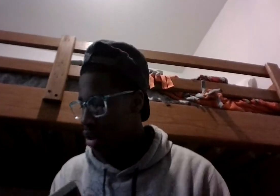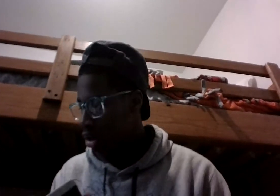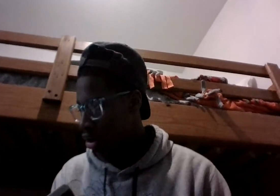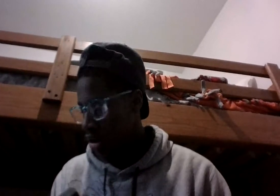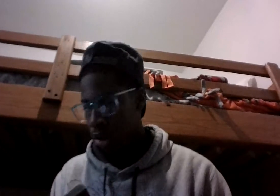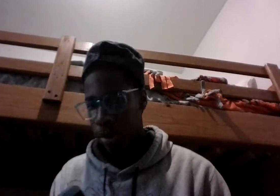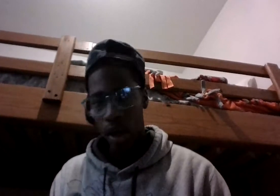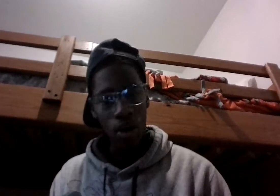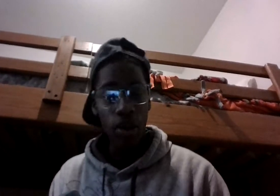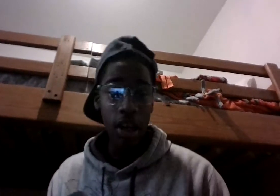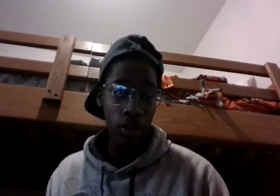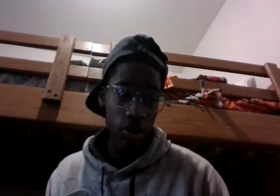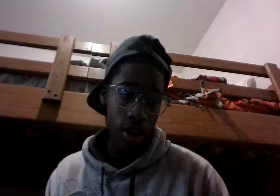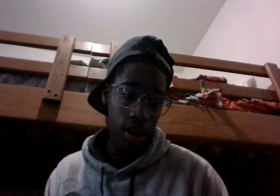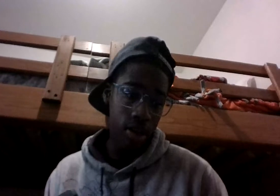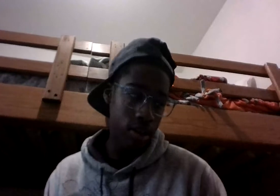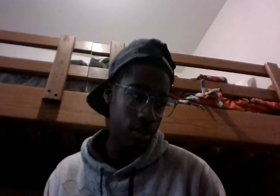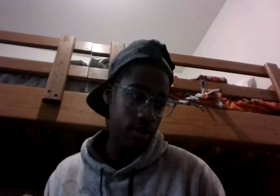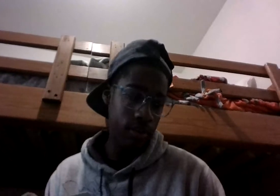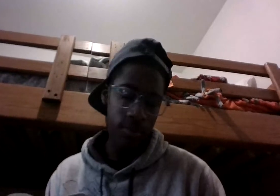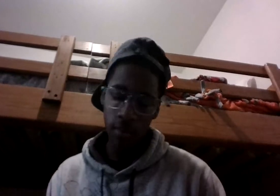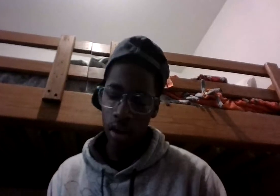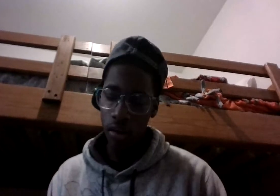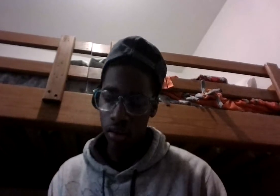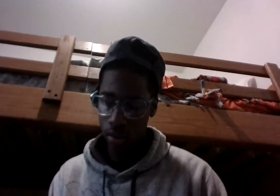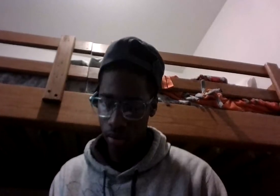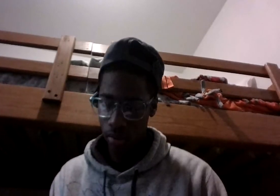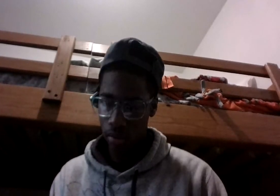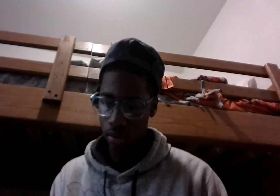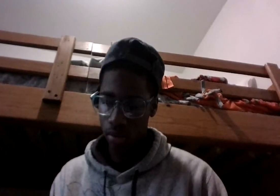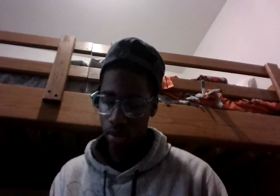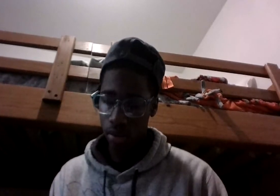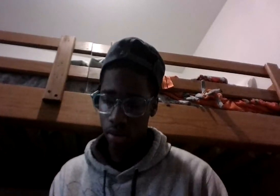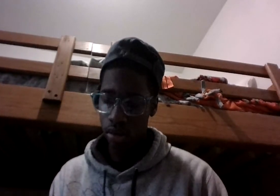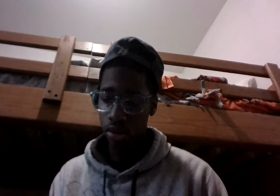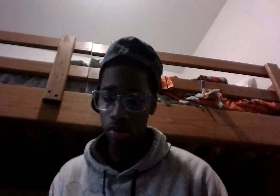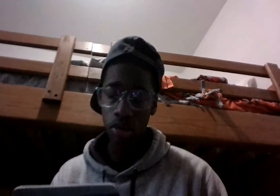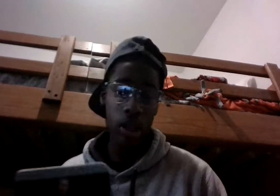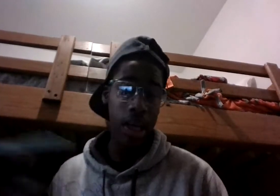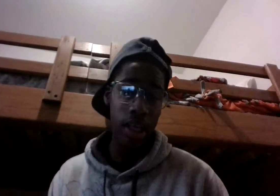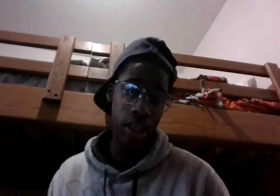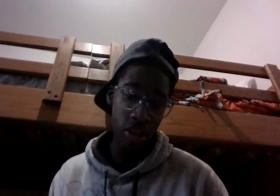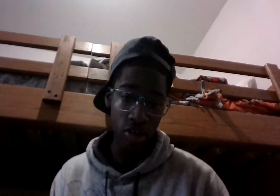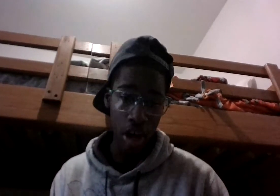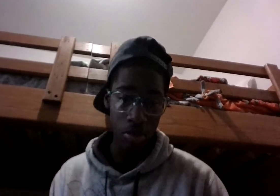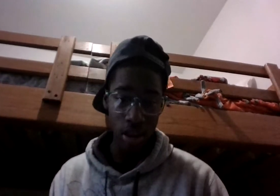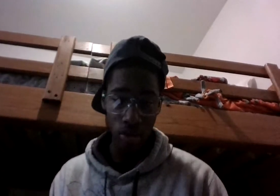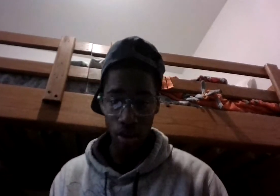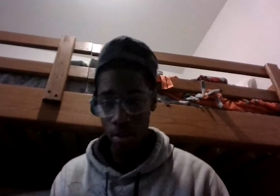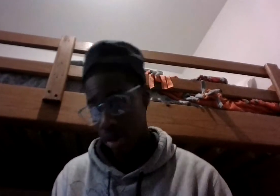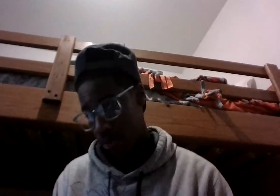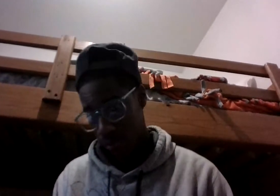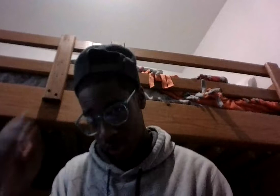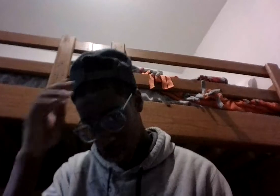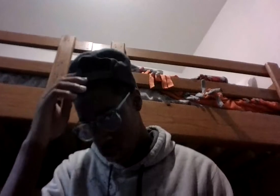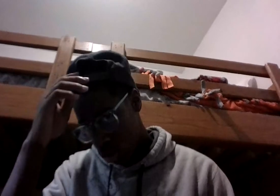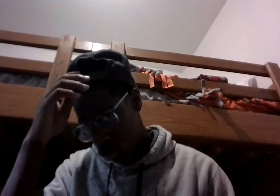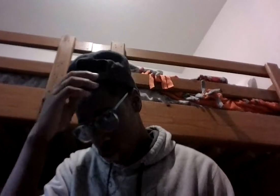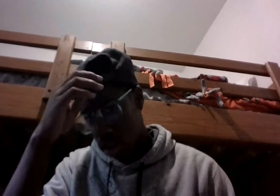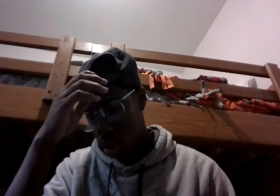oh man only I'm only at 18 followers only at 18 subscribers that's what I mean but let's